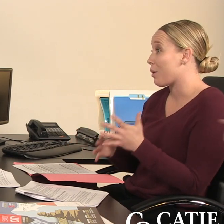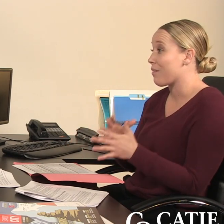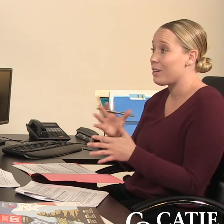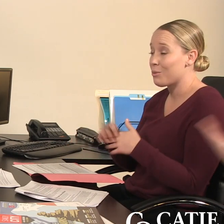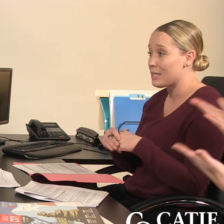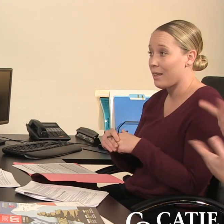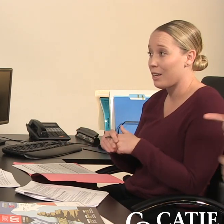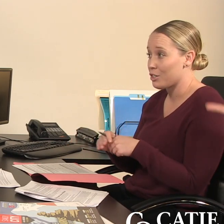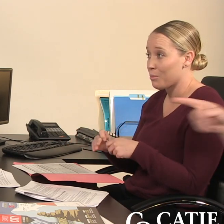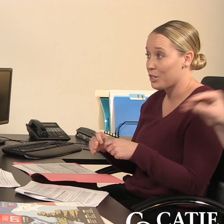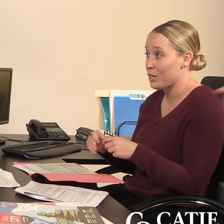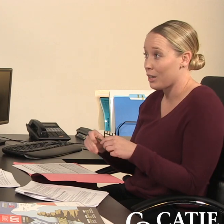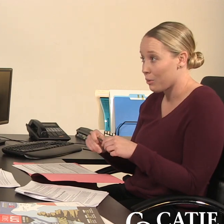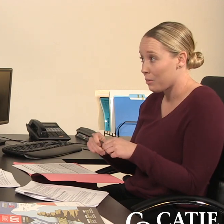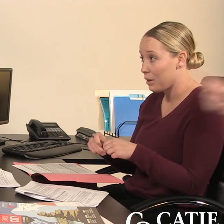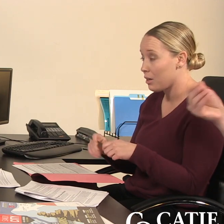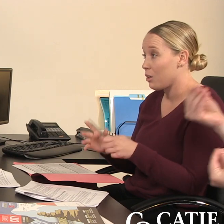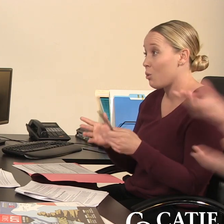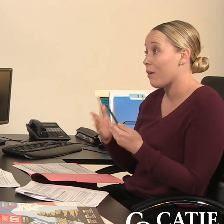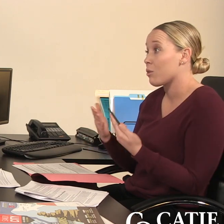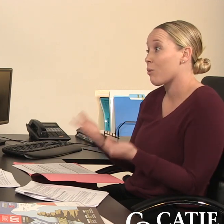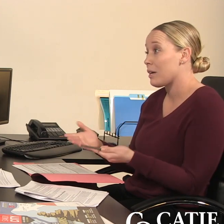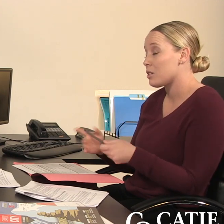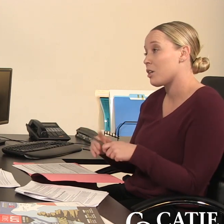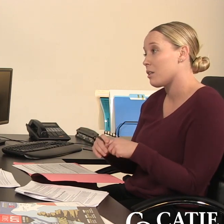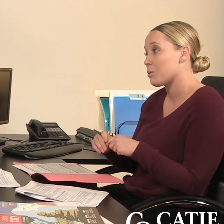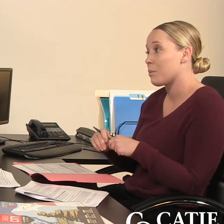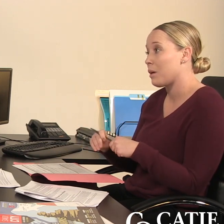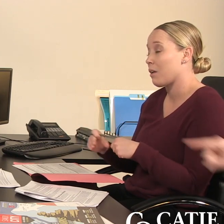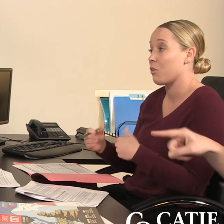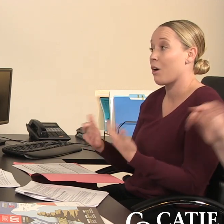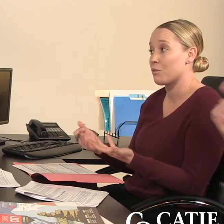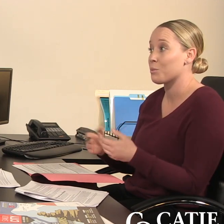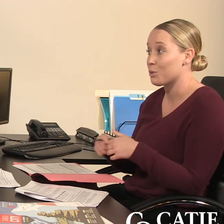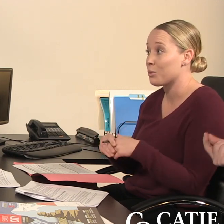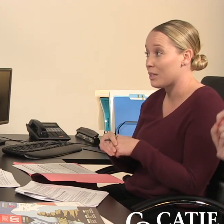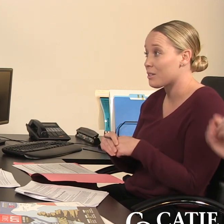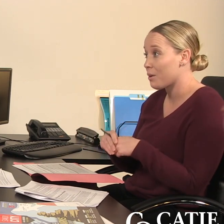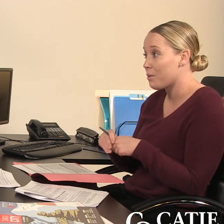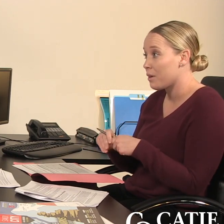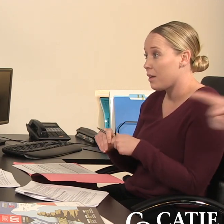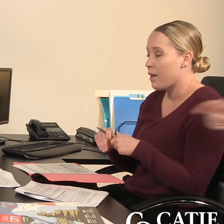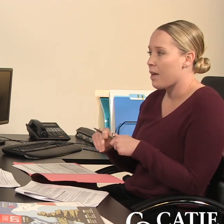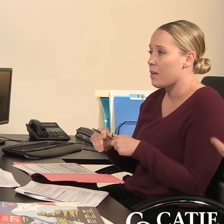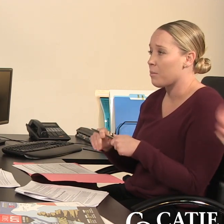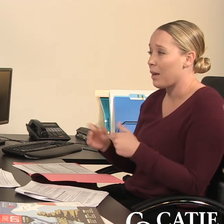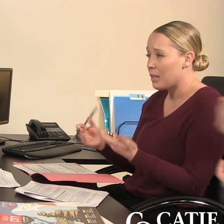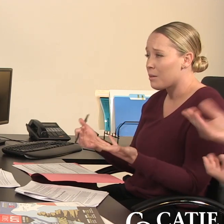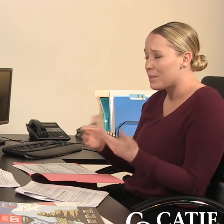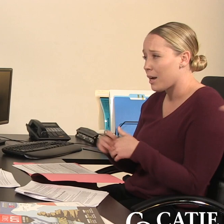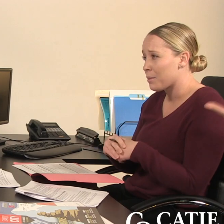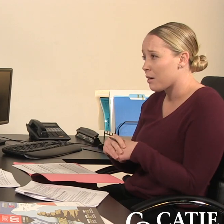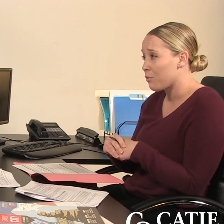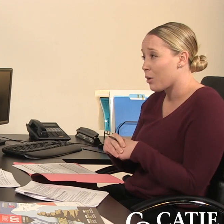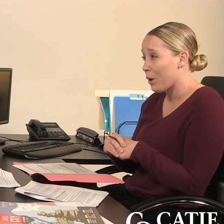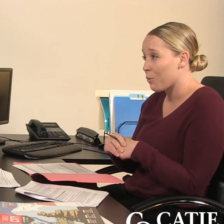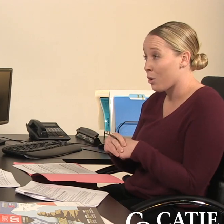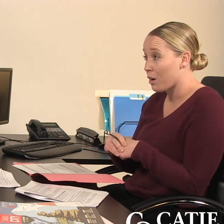have any retaliation by sharing with me. You have the right to share this with me and feel comfortable doing so. I think it'd be time now if we go ahead and walk on